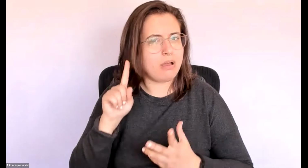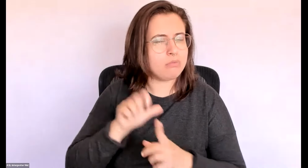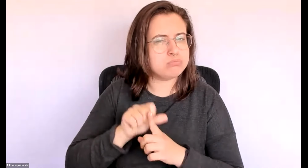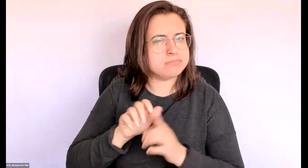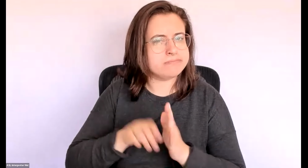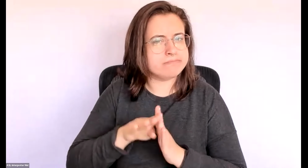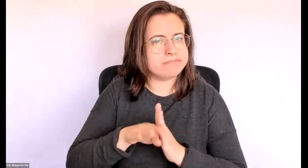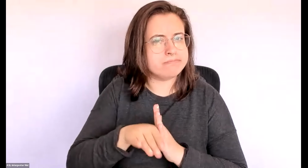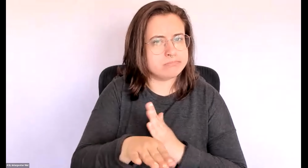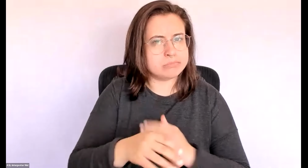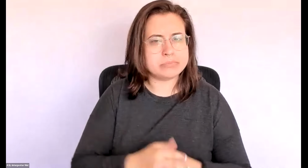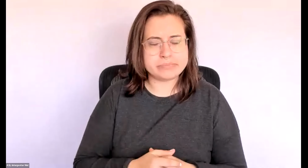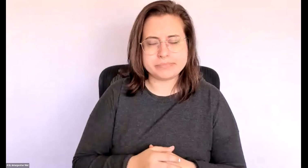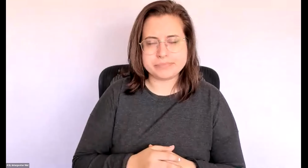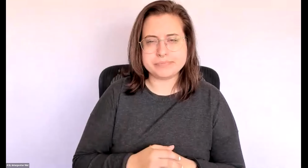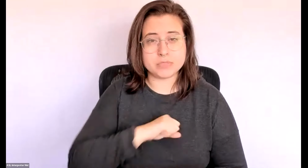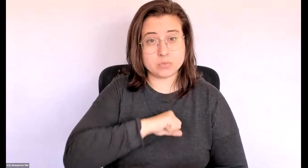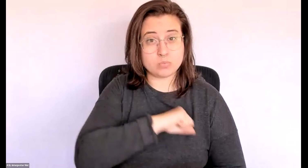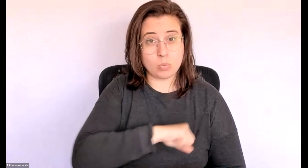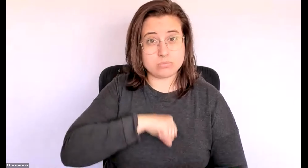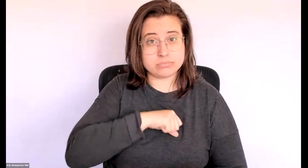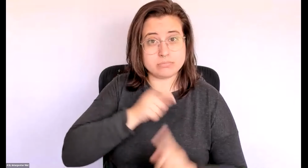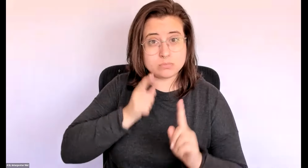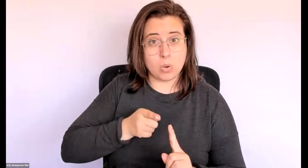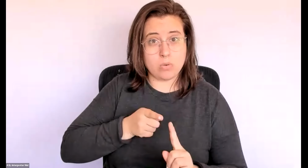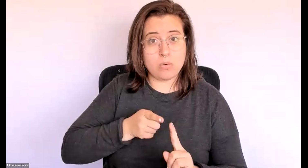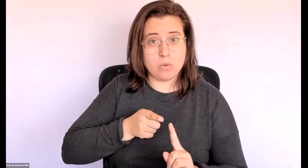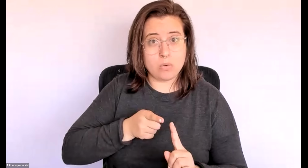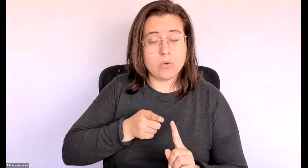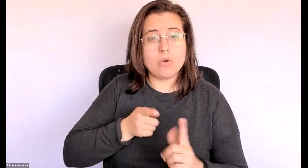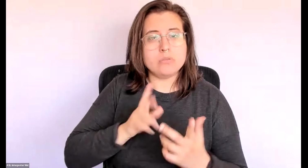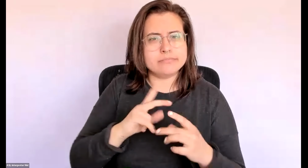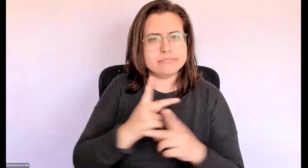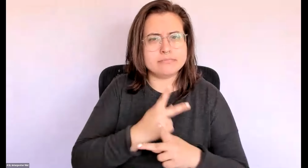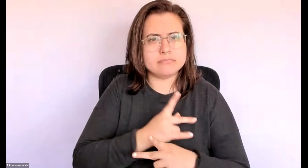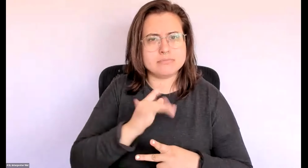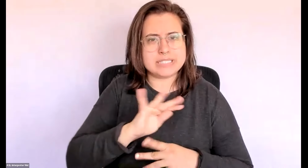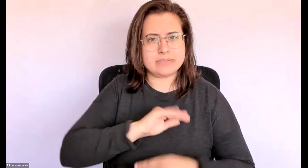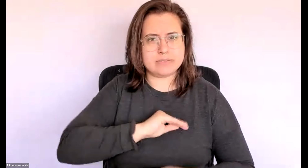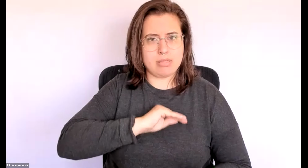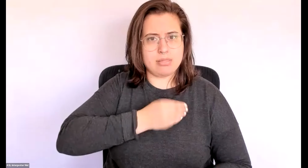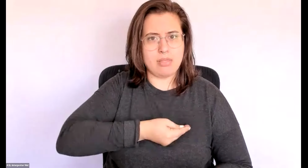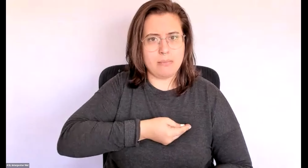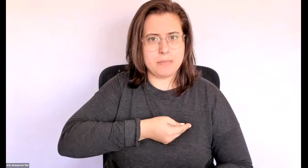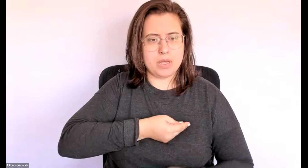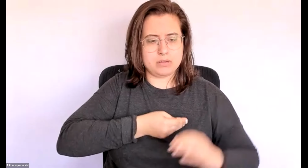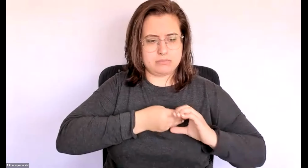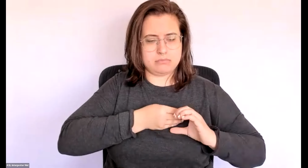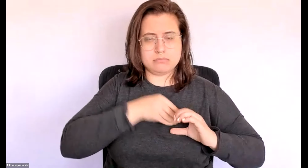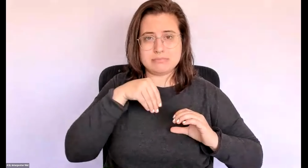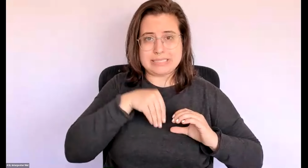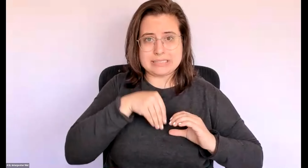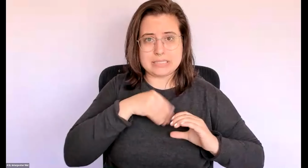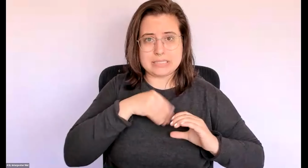ultrasound is to determine if a breast lump is fluid-filled or solid.